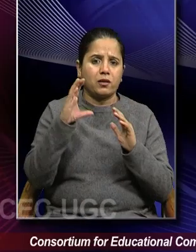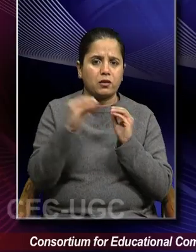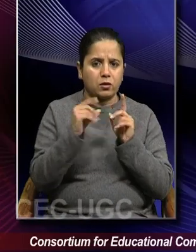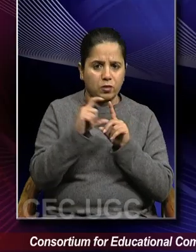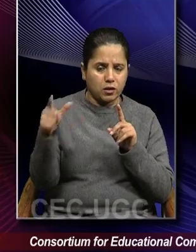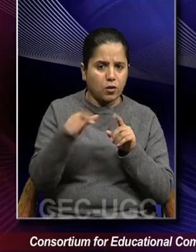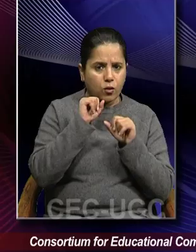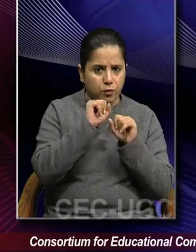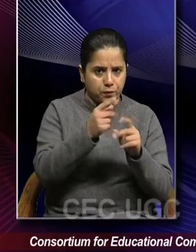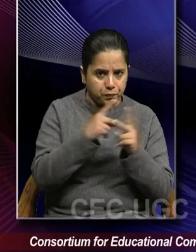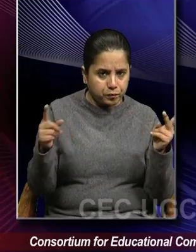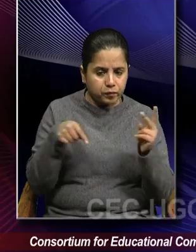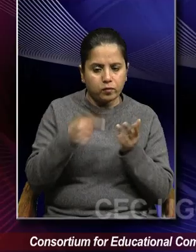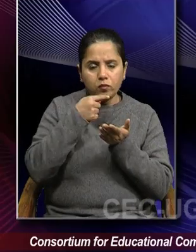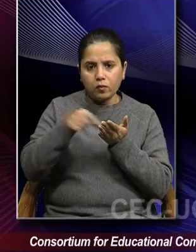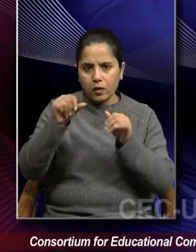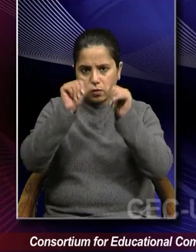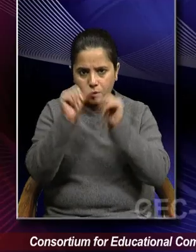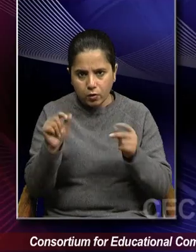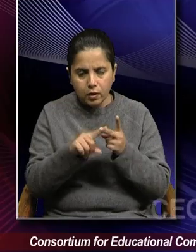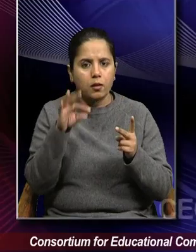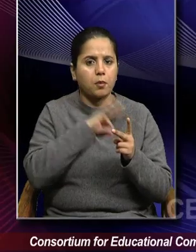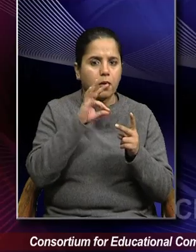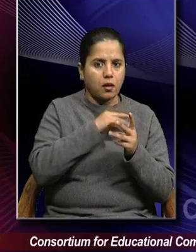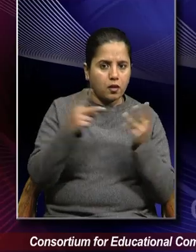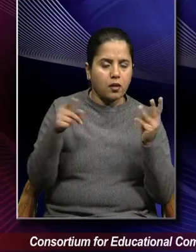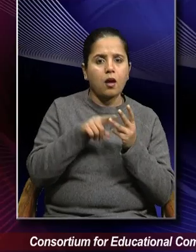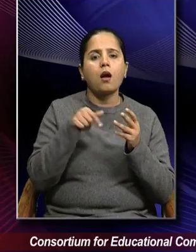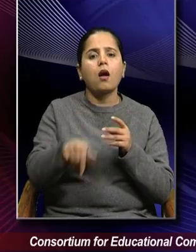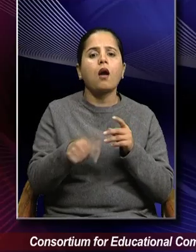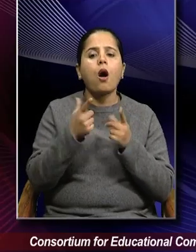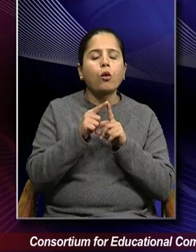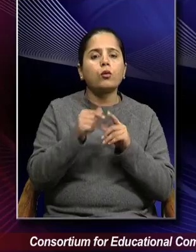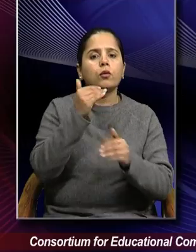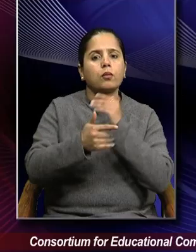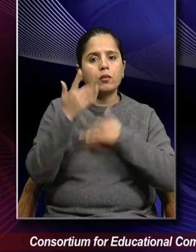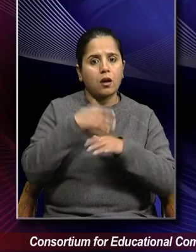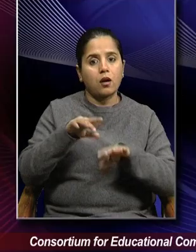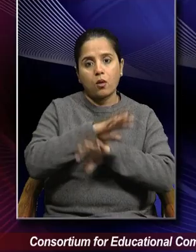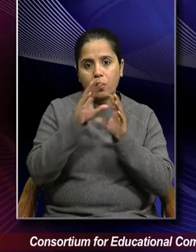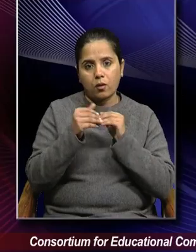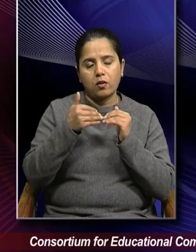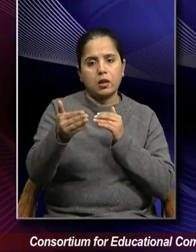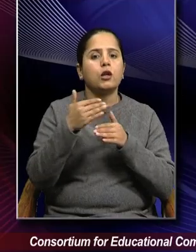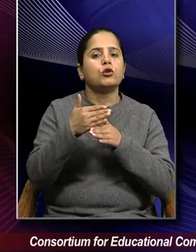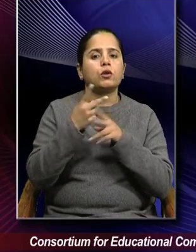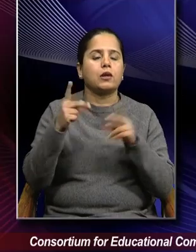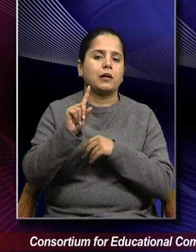its issuance model, its benefits, the way it has been implemented. So all that I will be sharing with